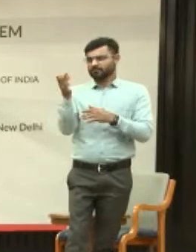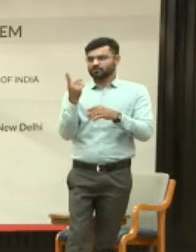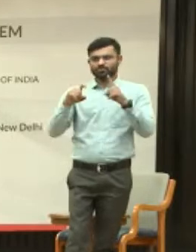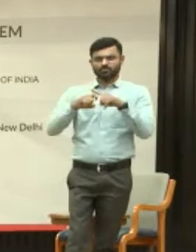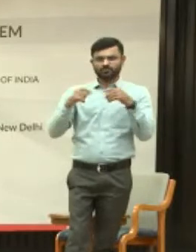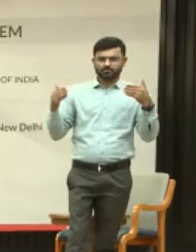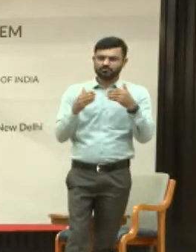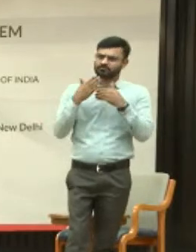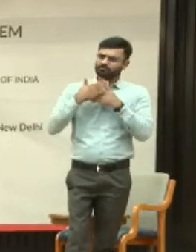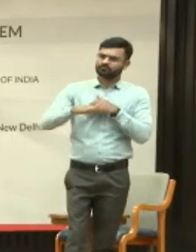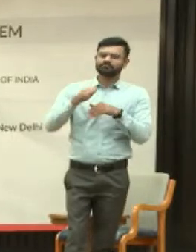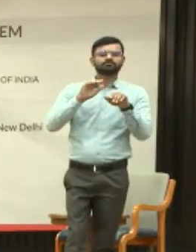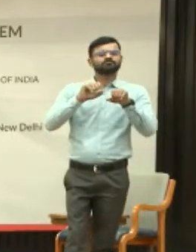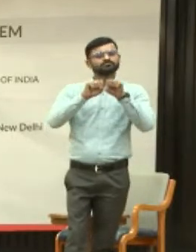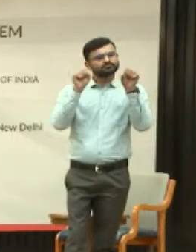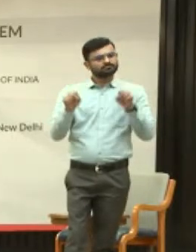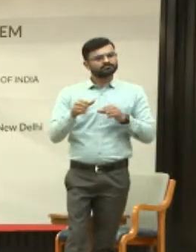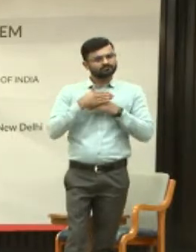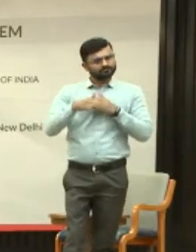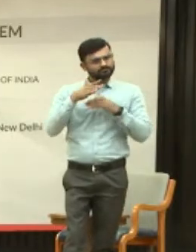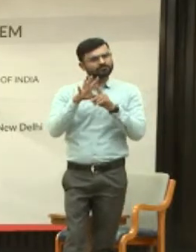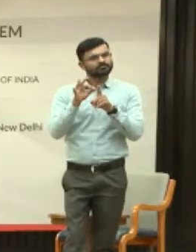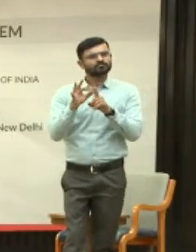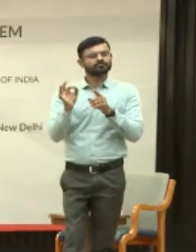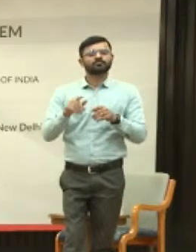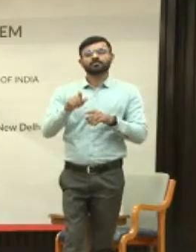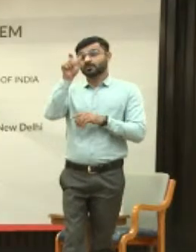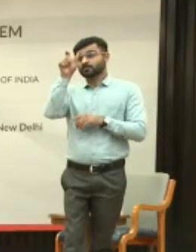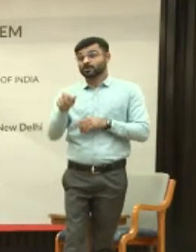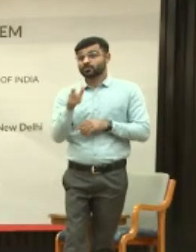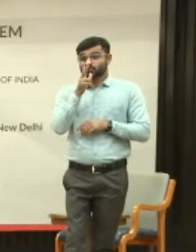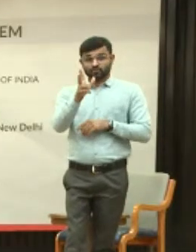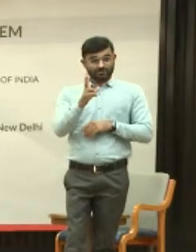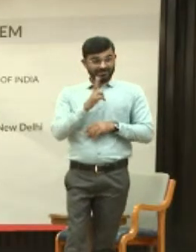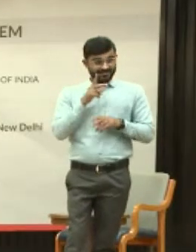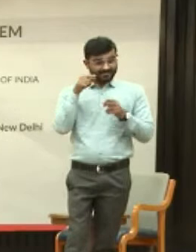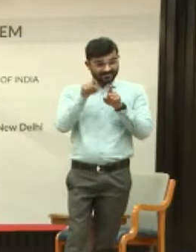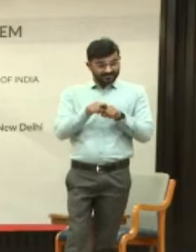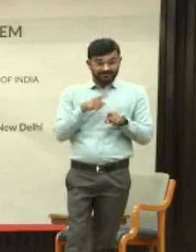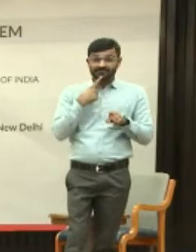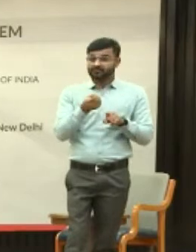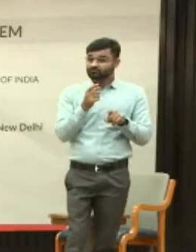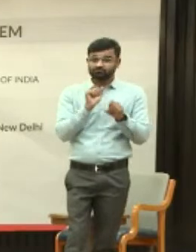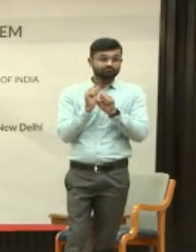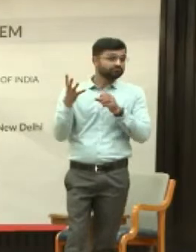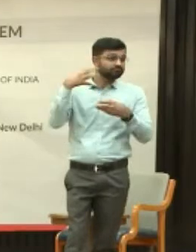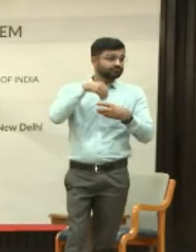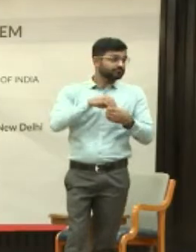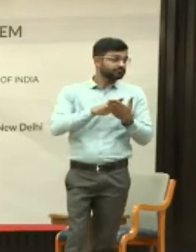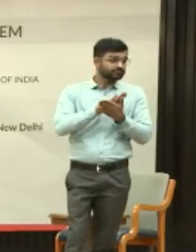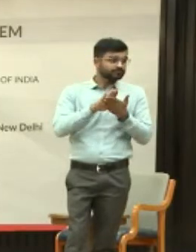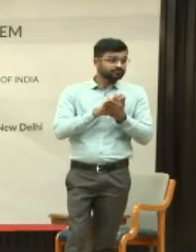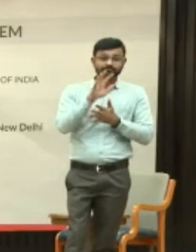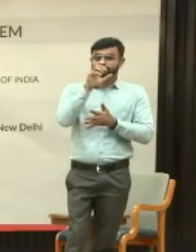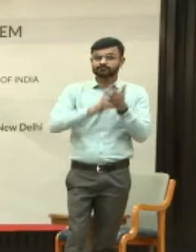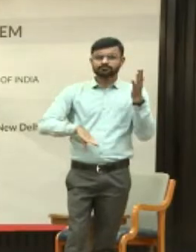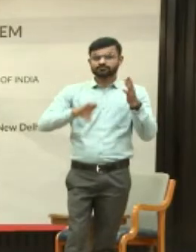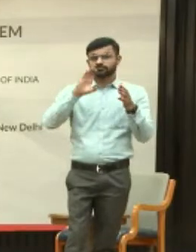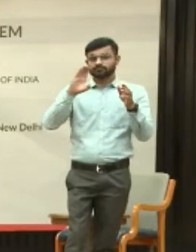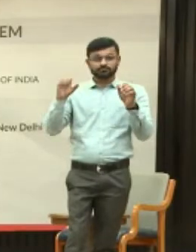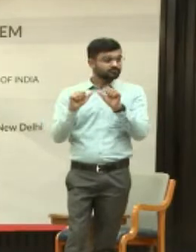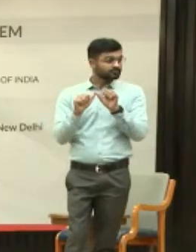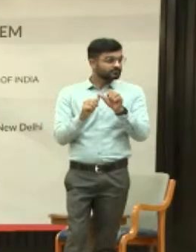decided to continue with the system. So the person who told me this said, we were not able to abolish